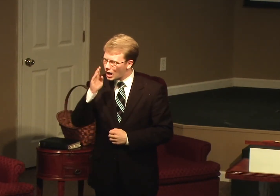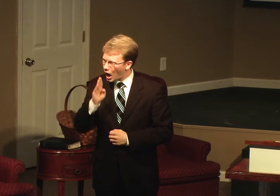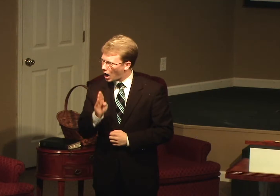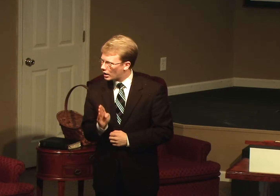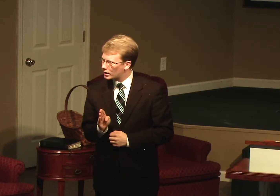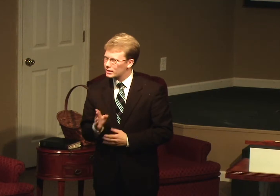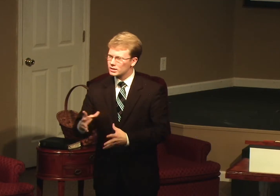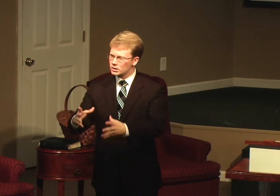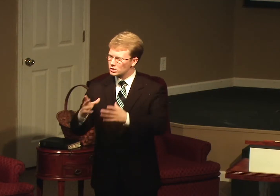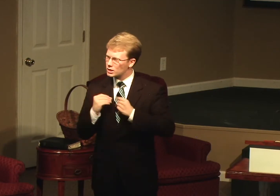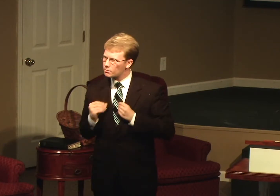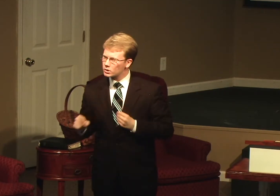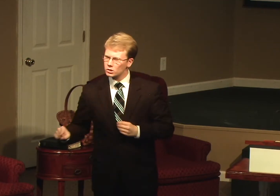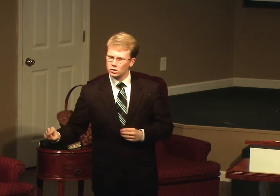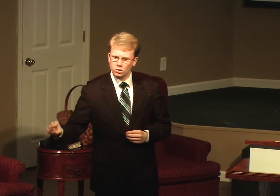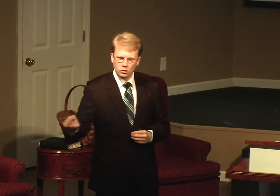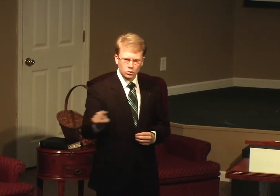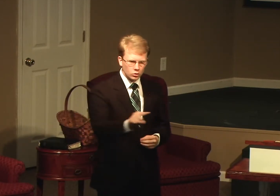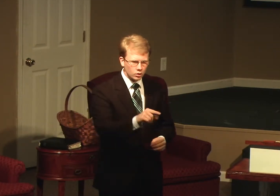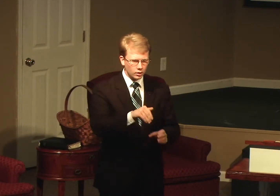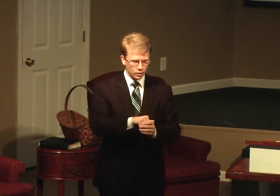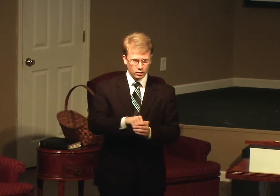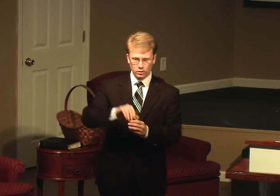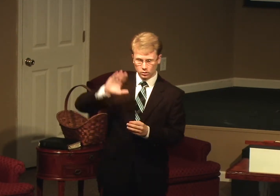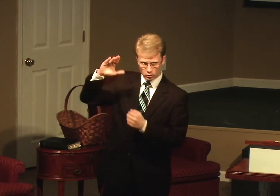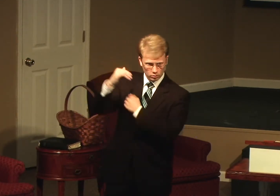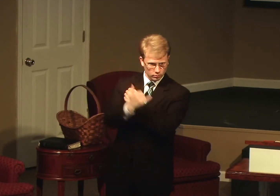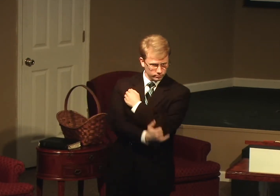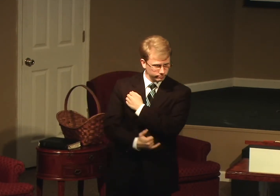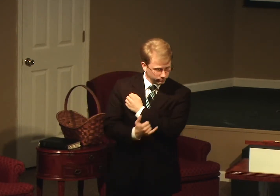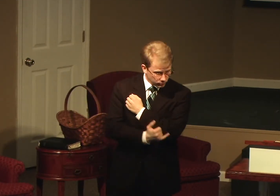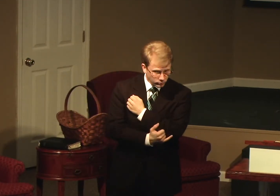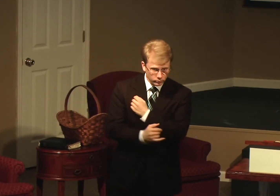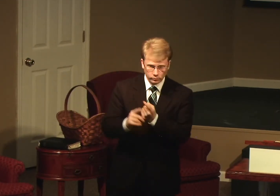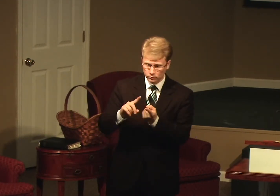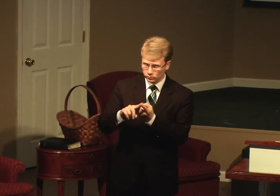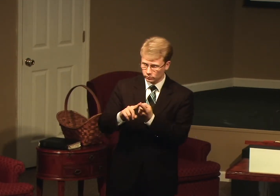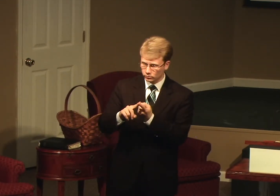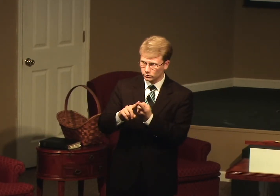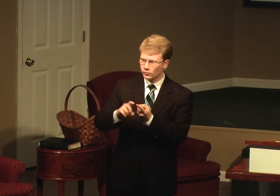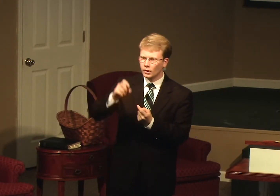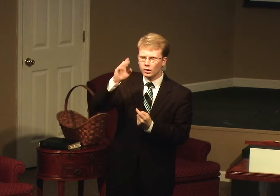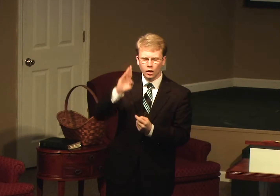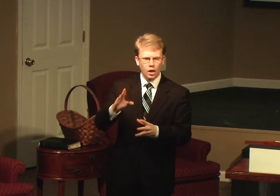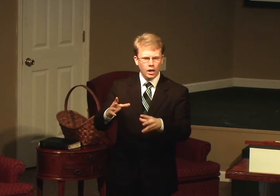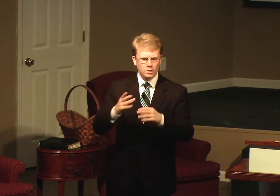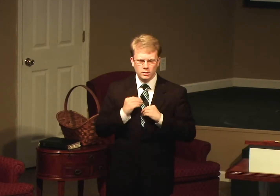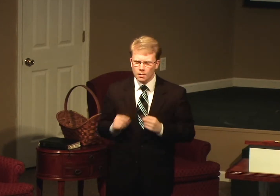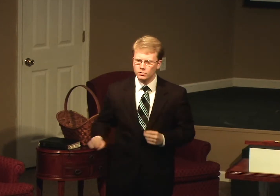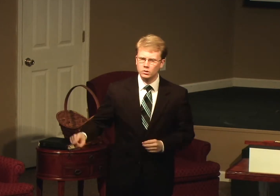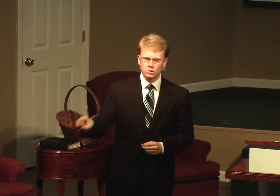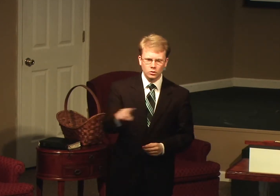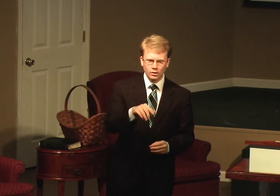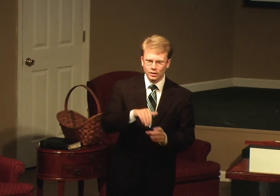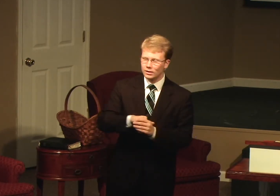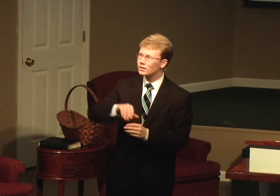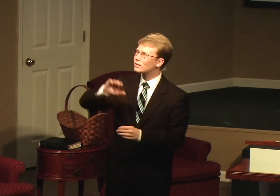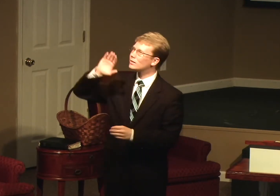fine. But do not forget that God has accepted you into His town, His